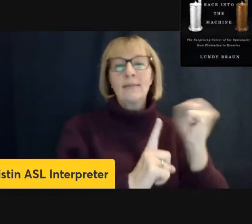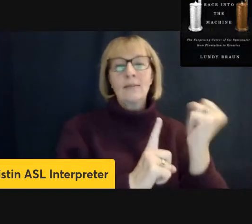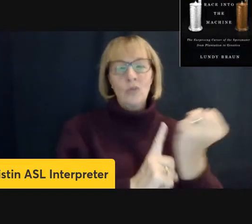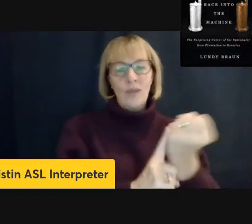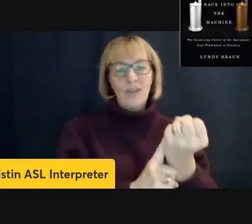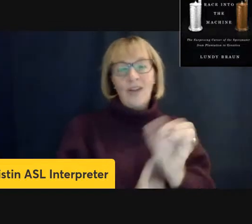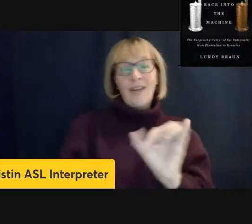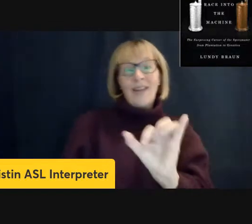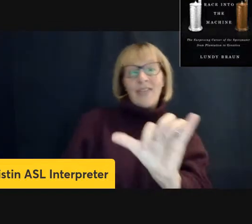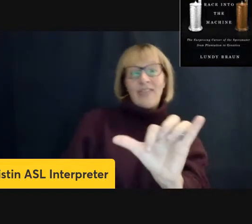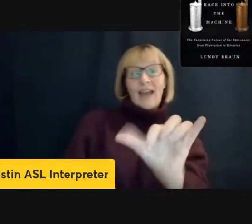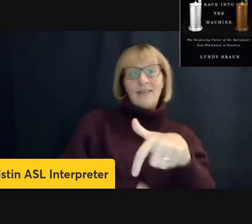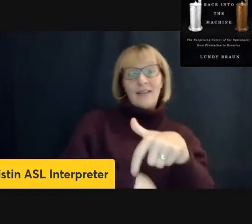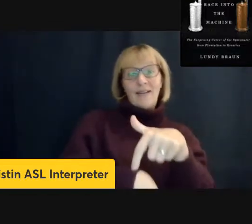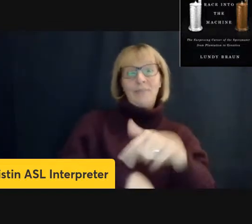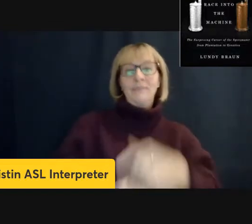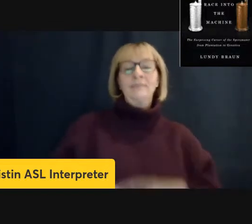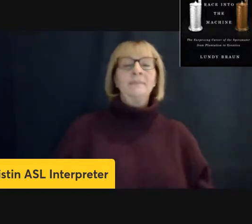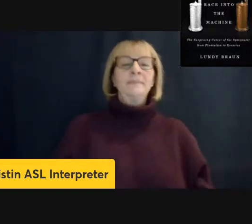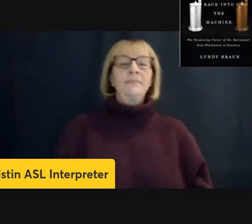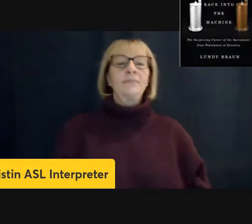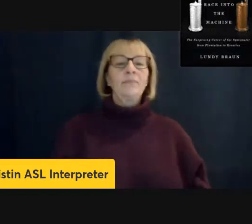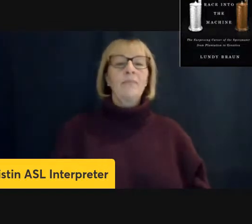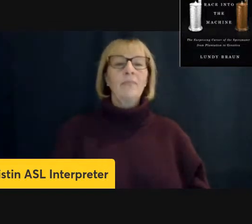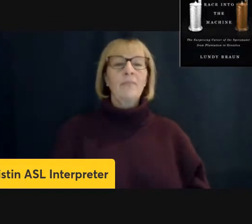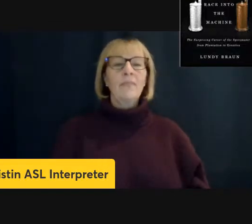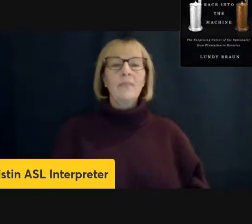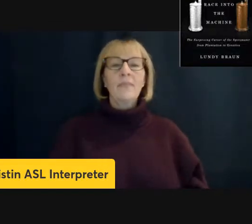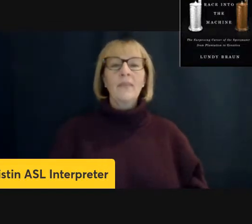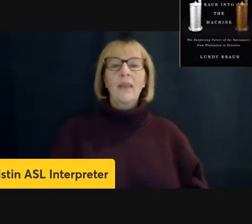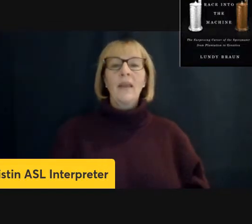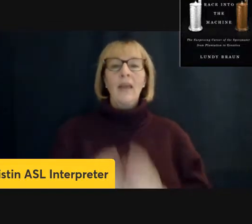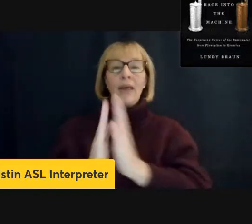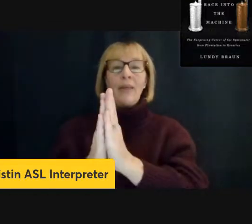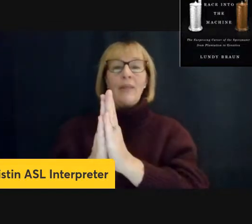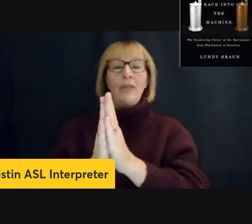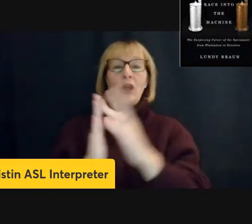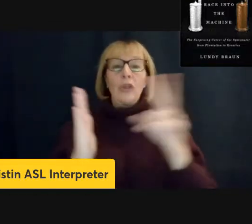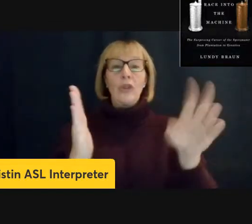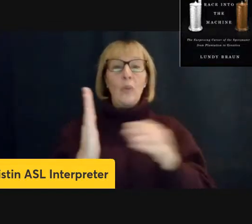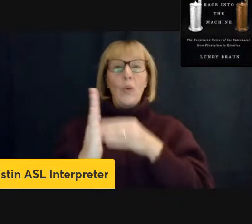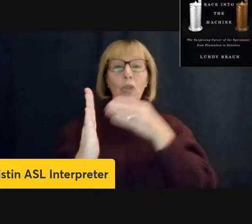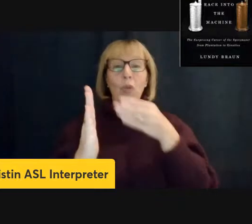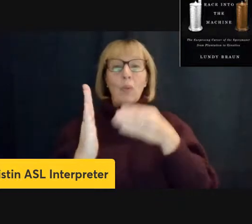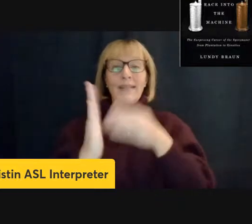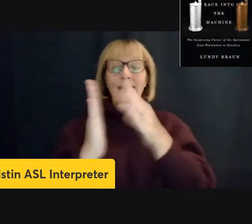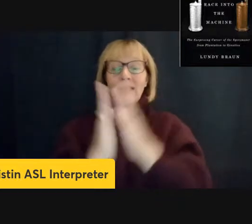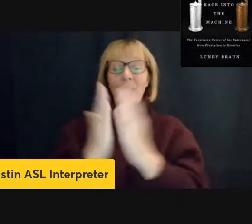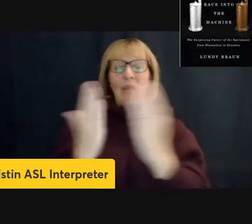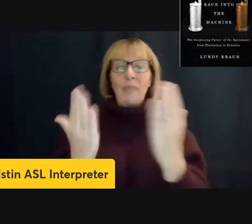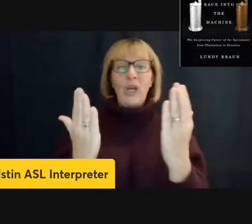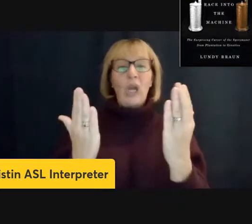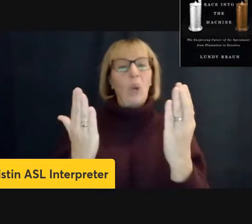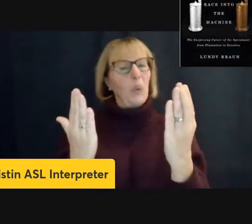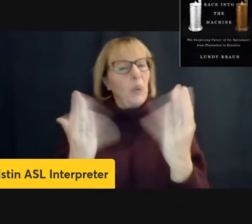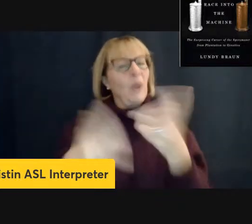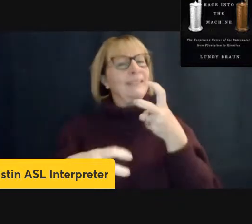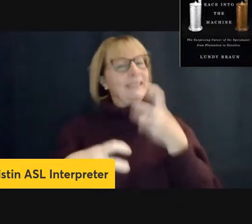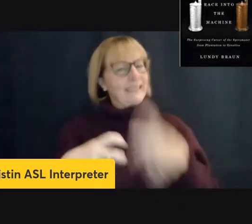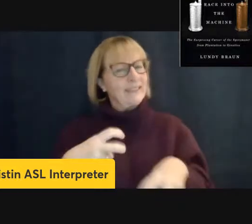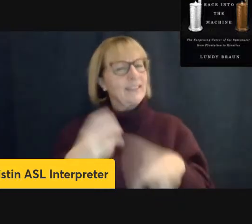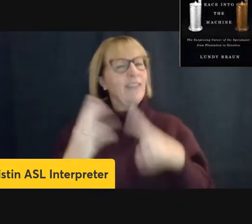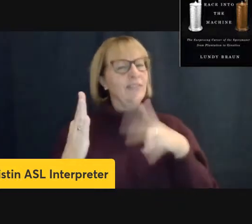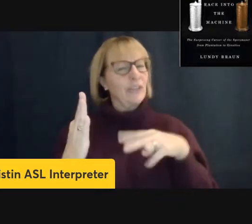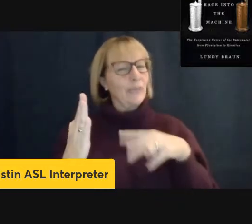Again, while the racism in this book makes it unreadable, he too was considered a respectable